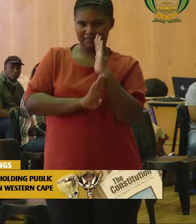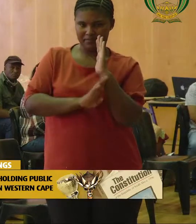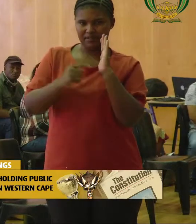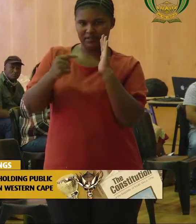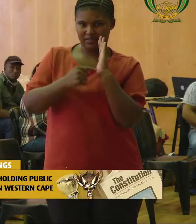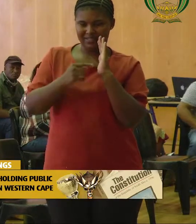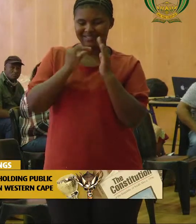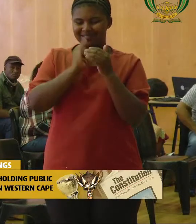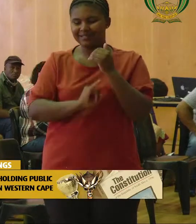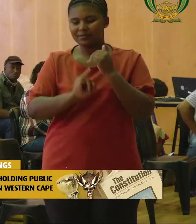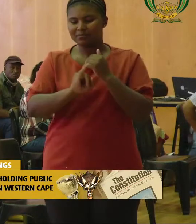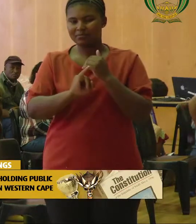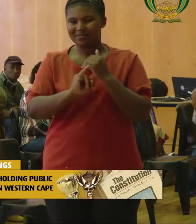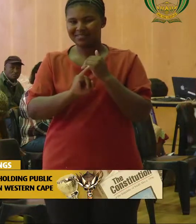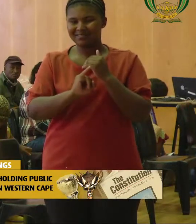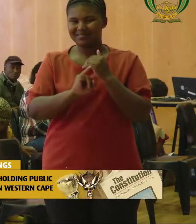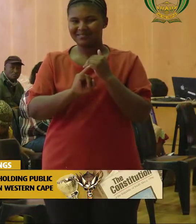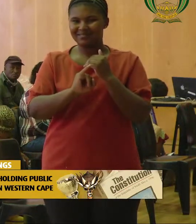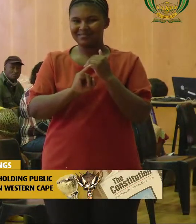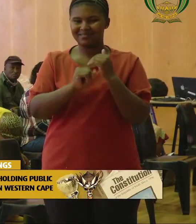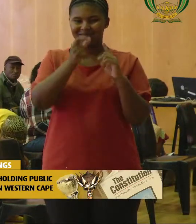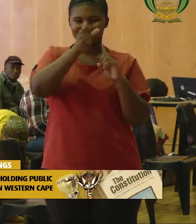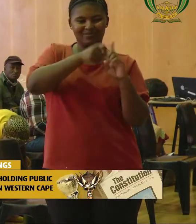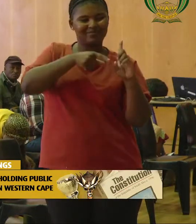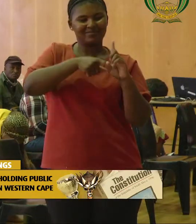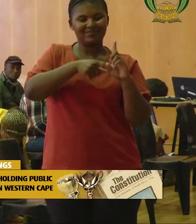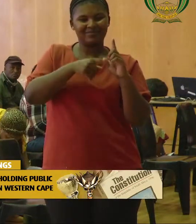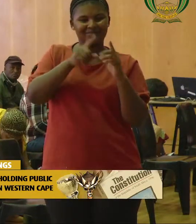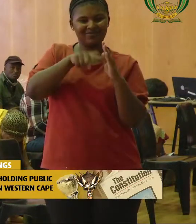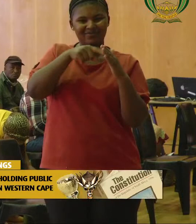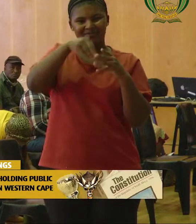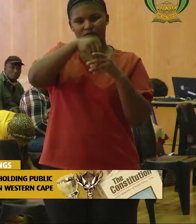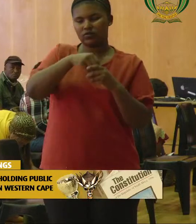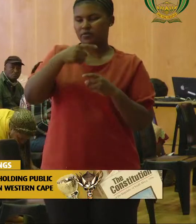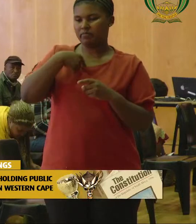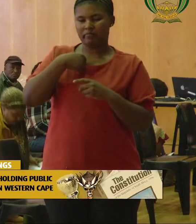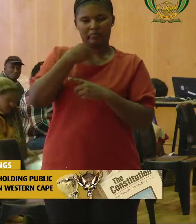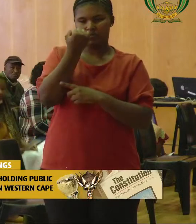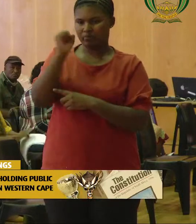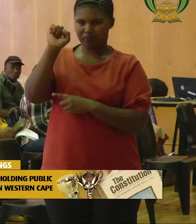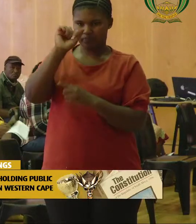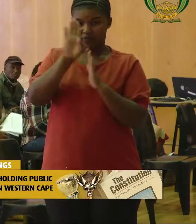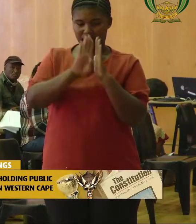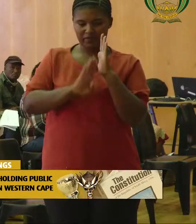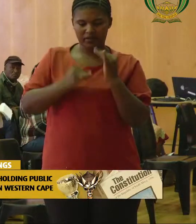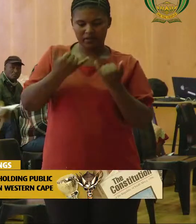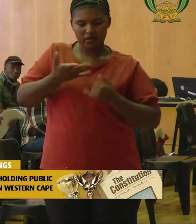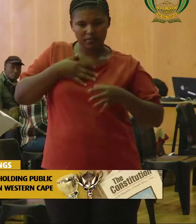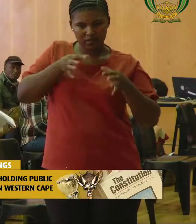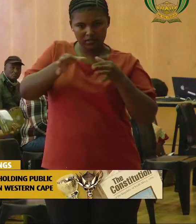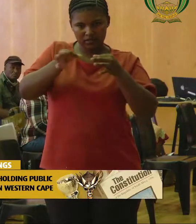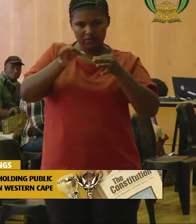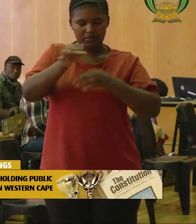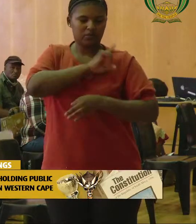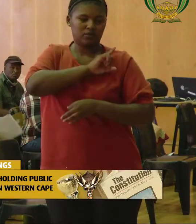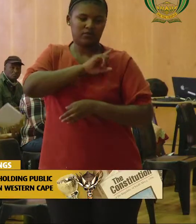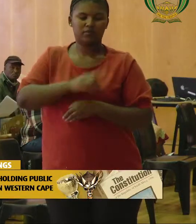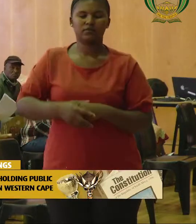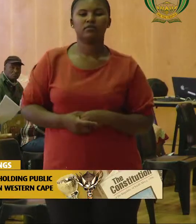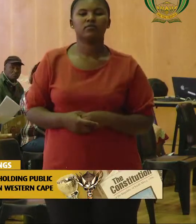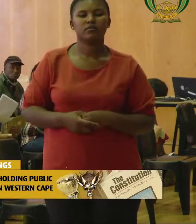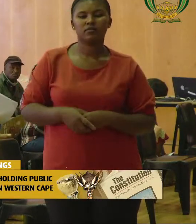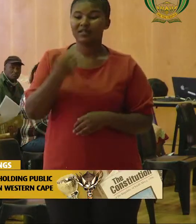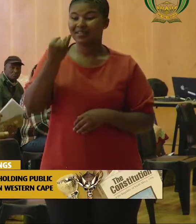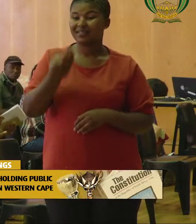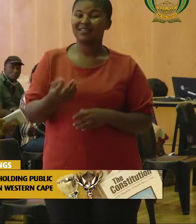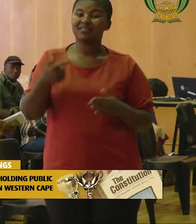for independent candidates. Now I will explain why. If this is